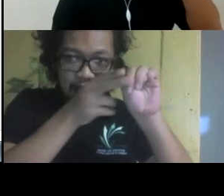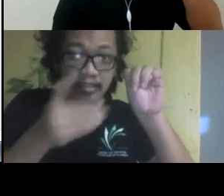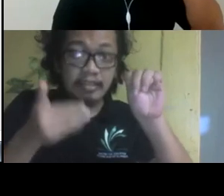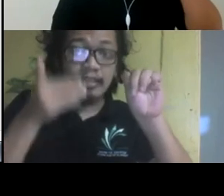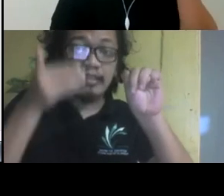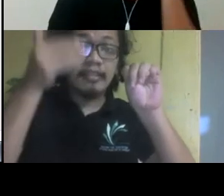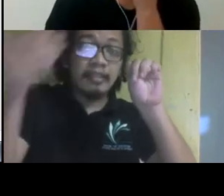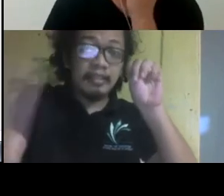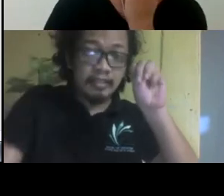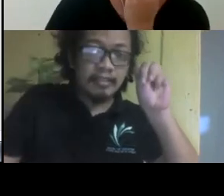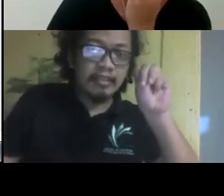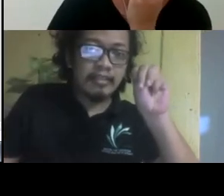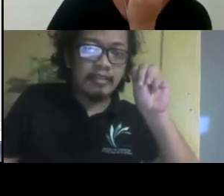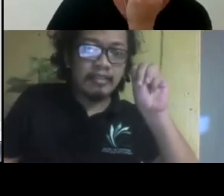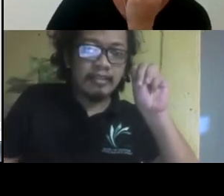because it's